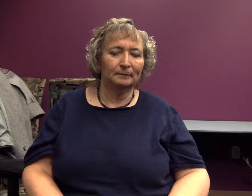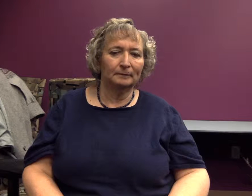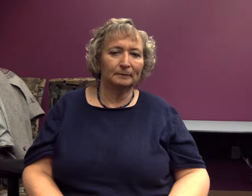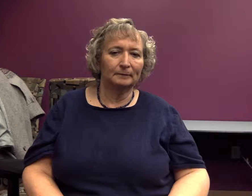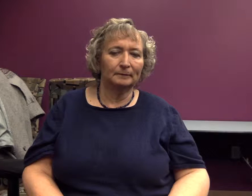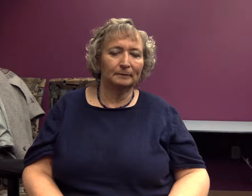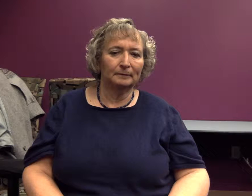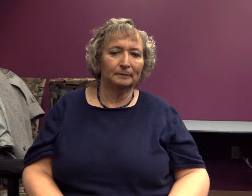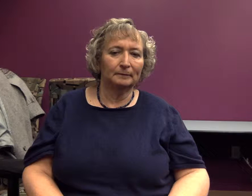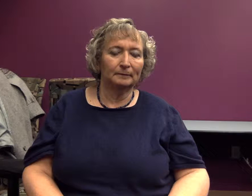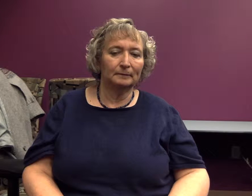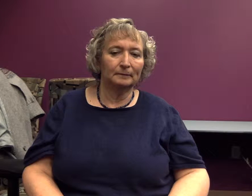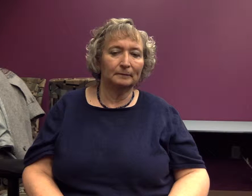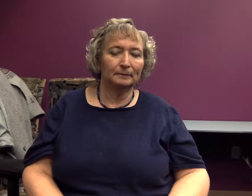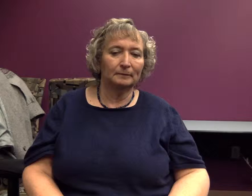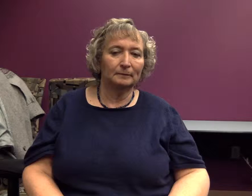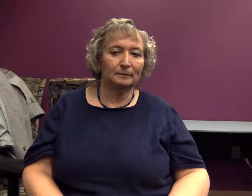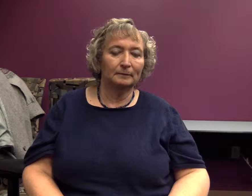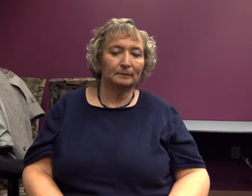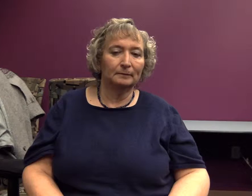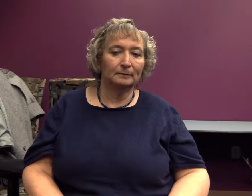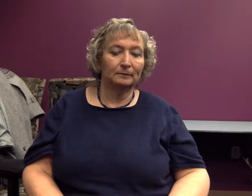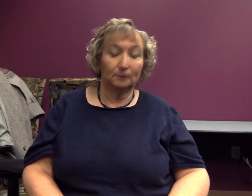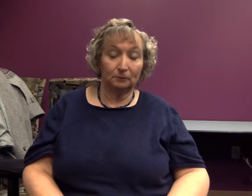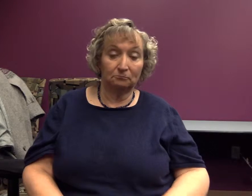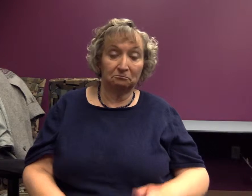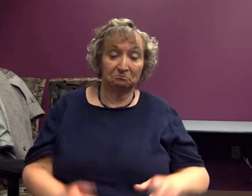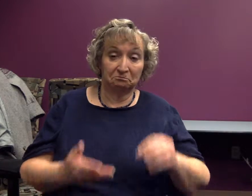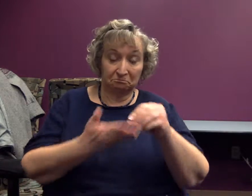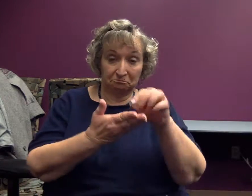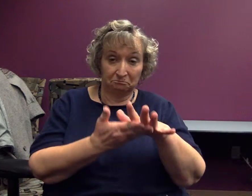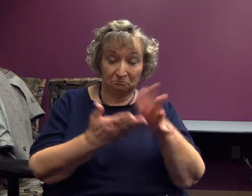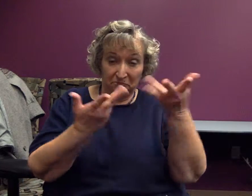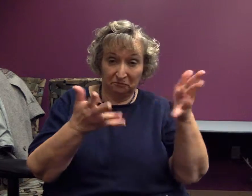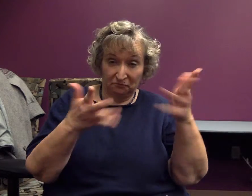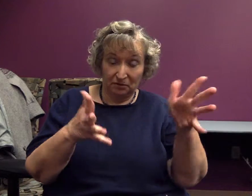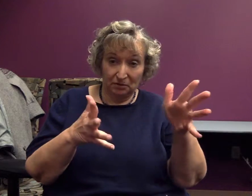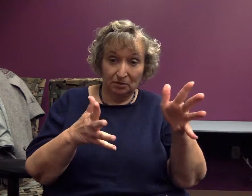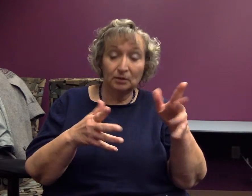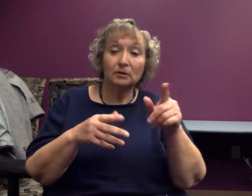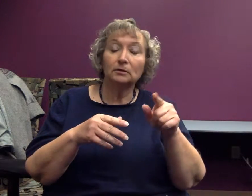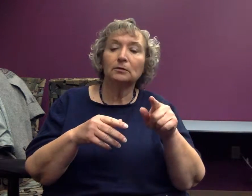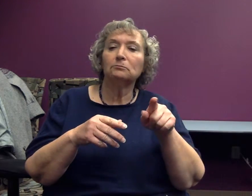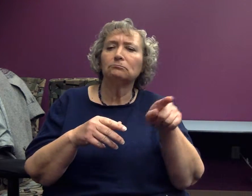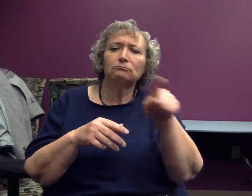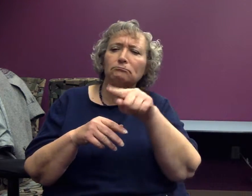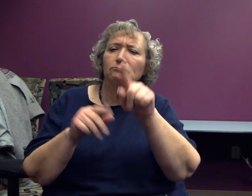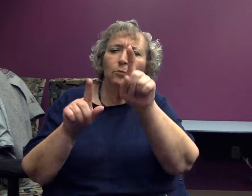Got this? Questions so far that you have? None? We got one or two more.